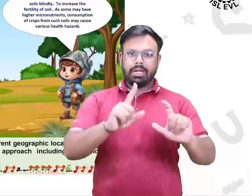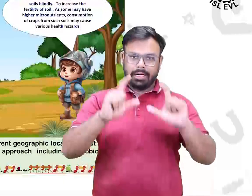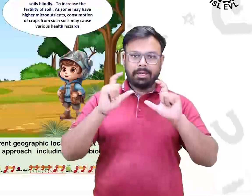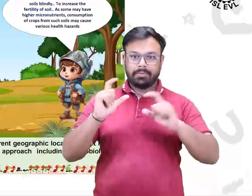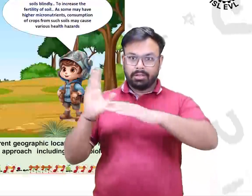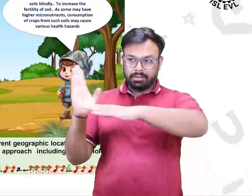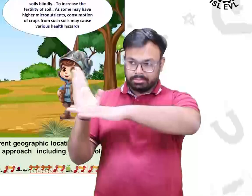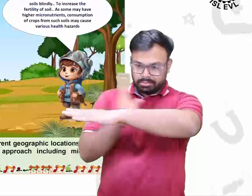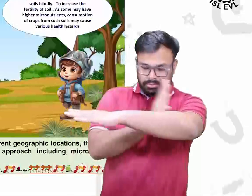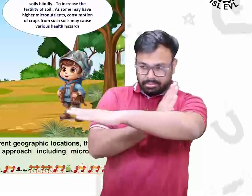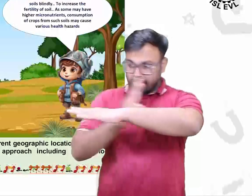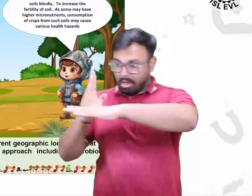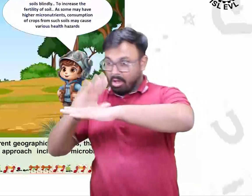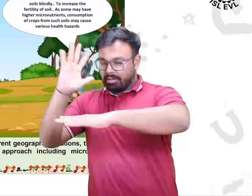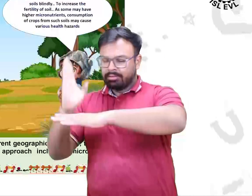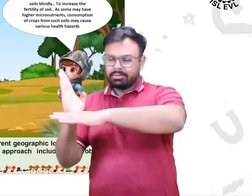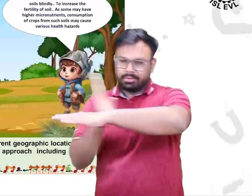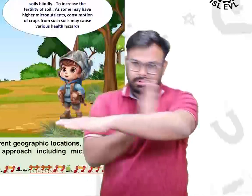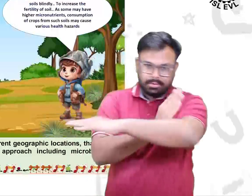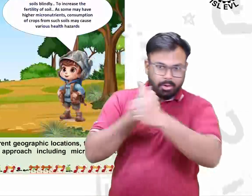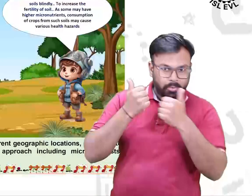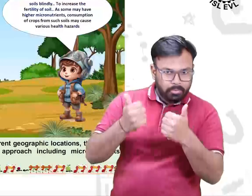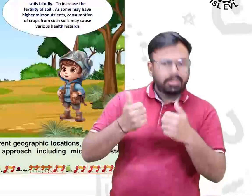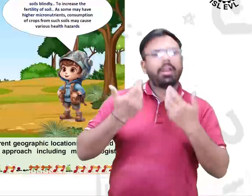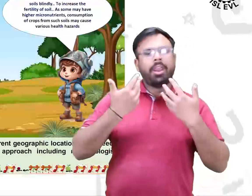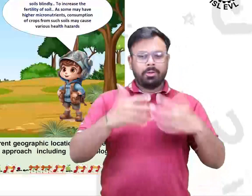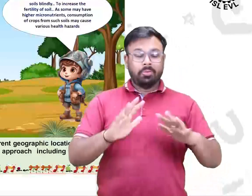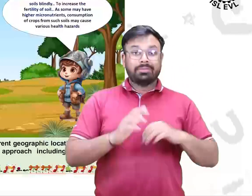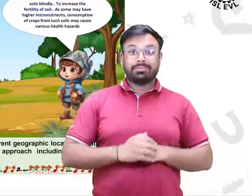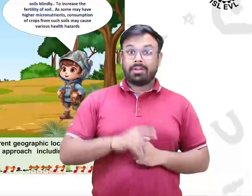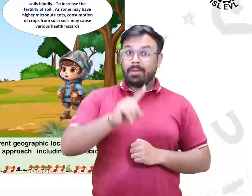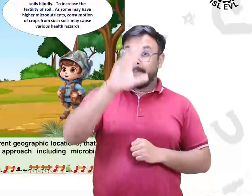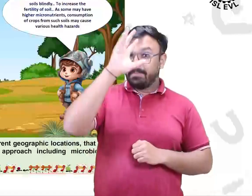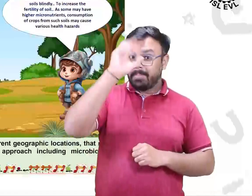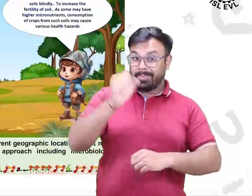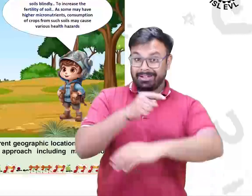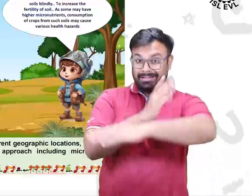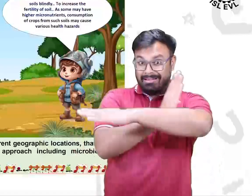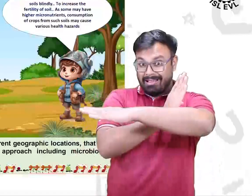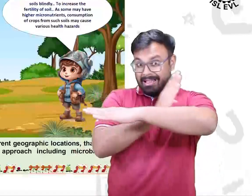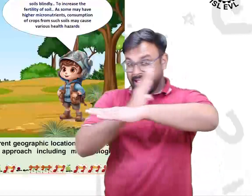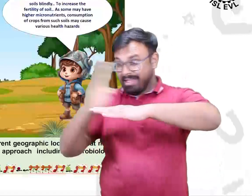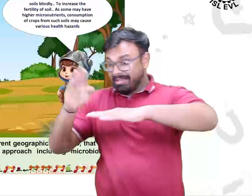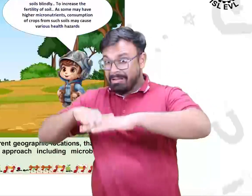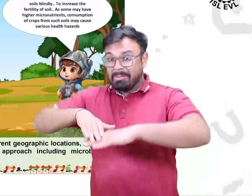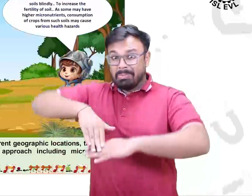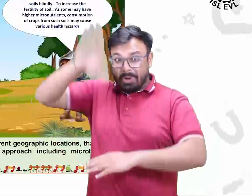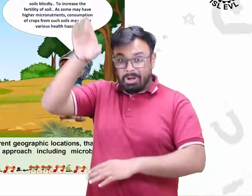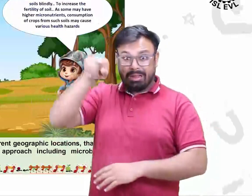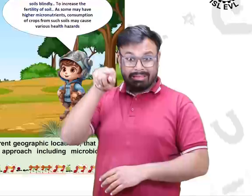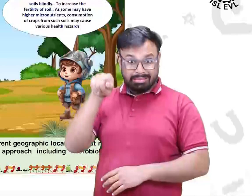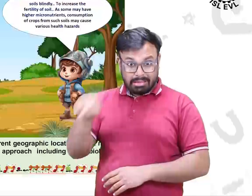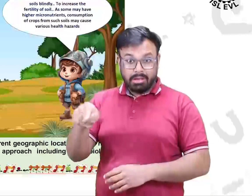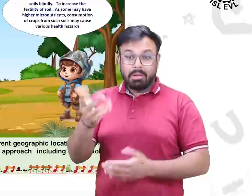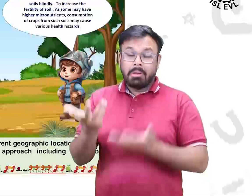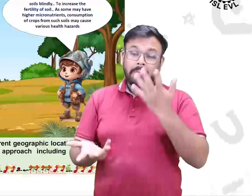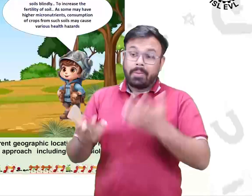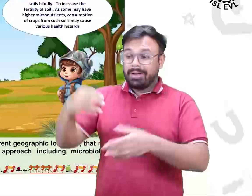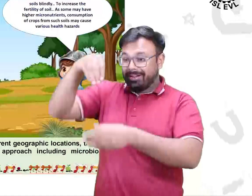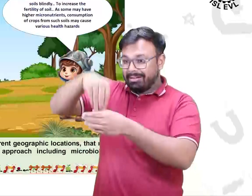soil as some may have higher micronutrients. Consumption of